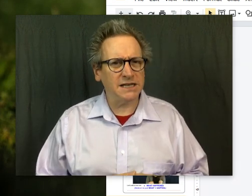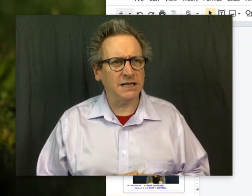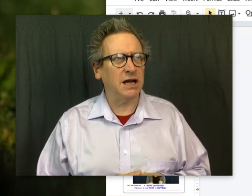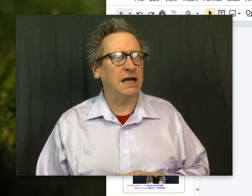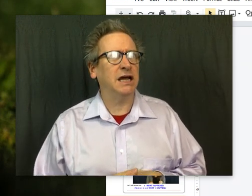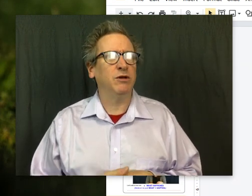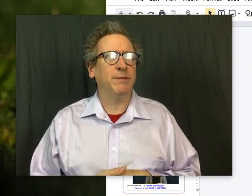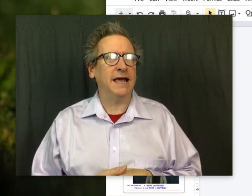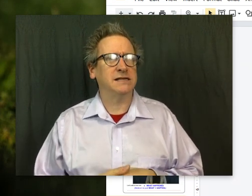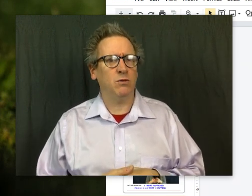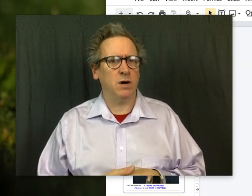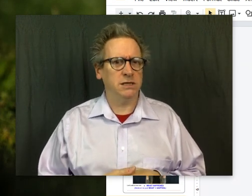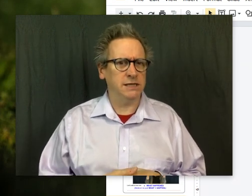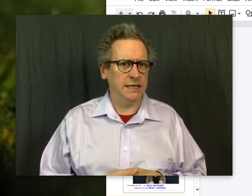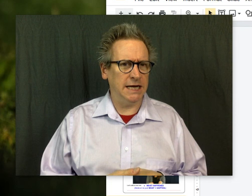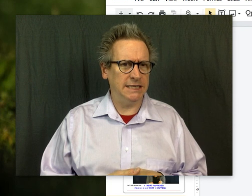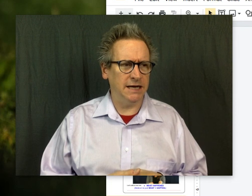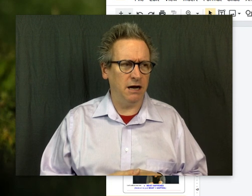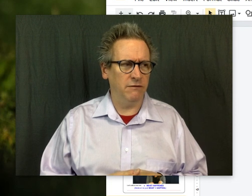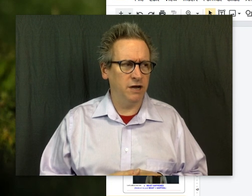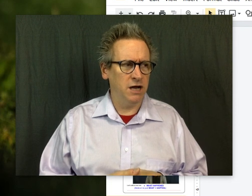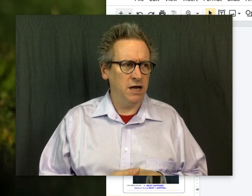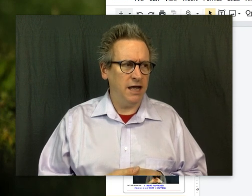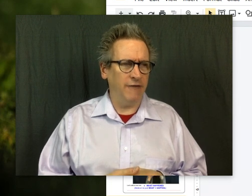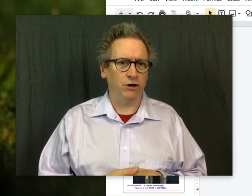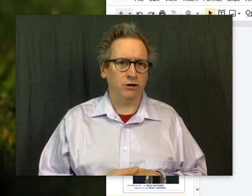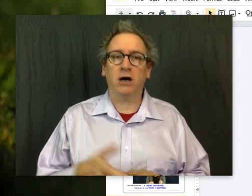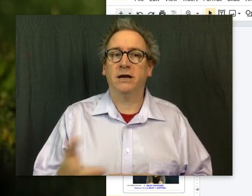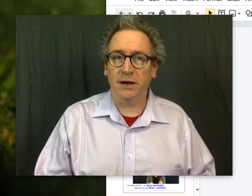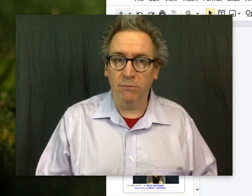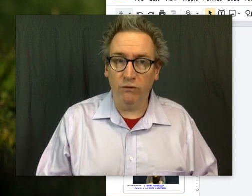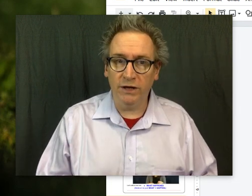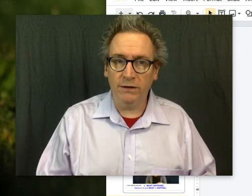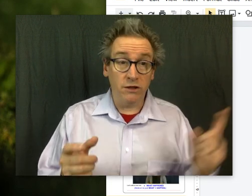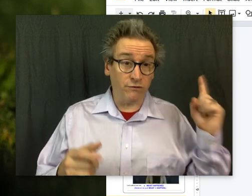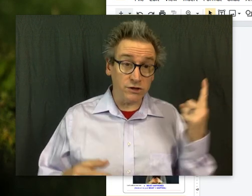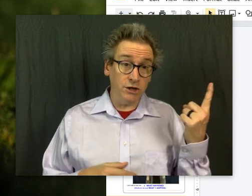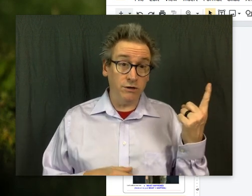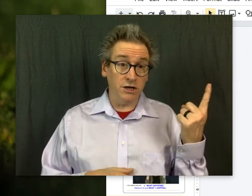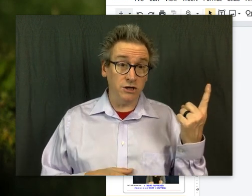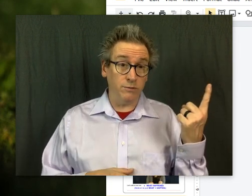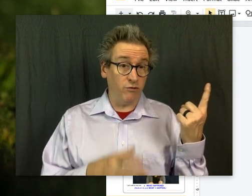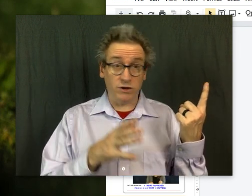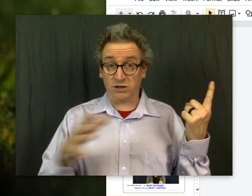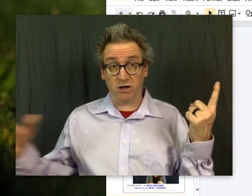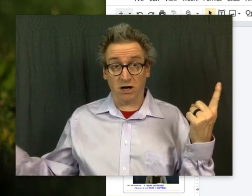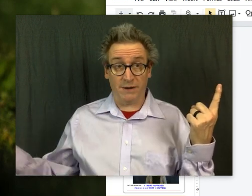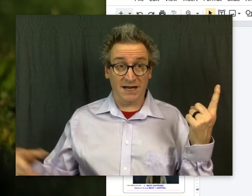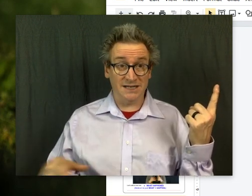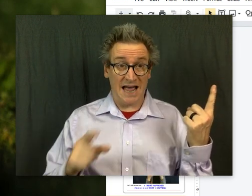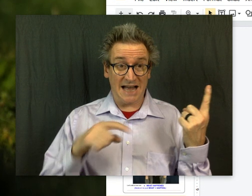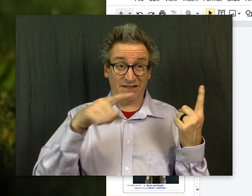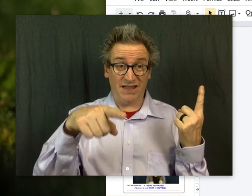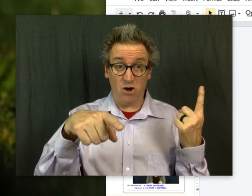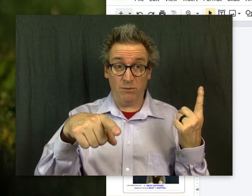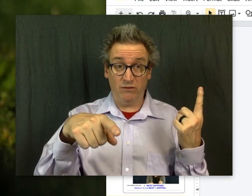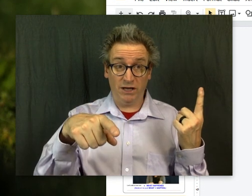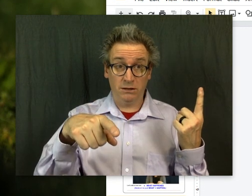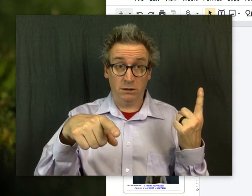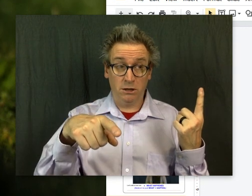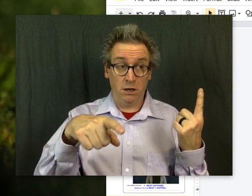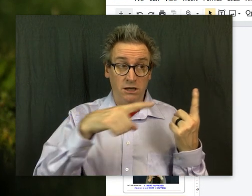phrase it with my ASL ones in the idea of, if you're talking about a movie, the first thing you need to do before you start talking about it is ask if they know